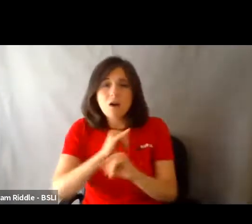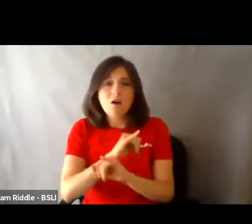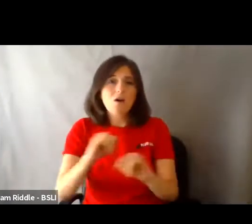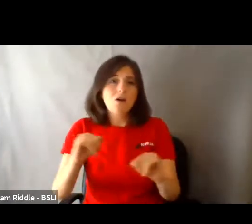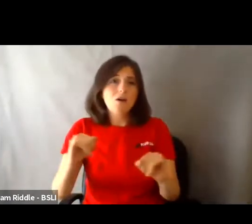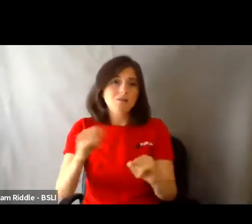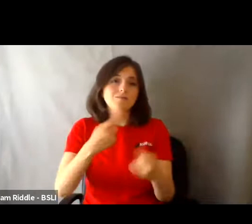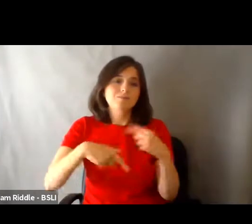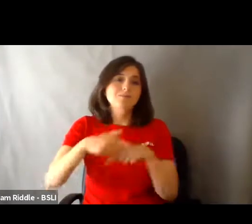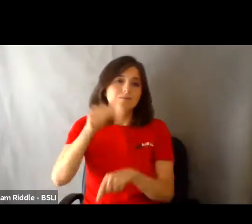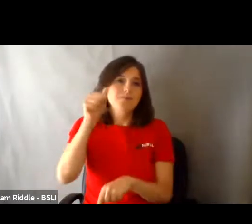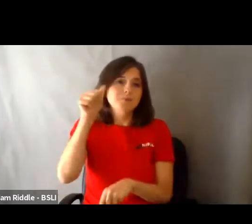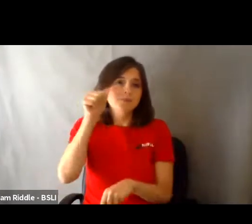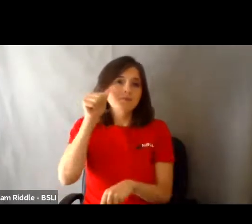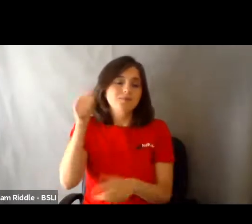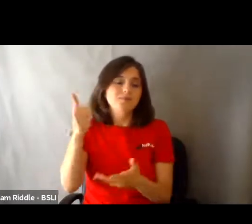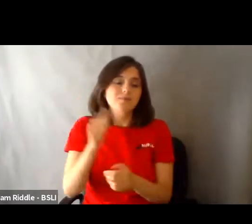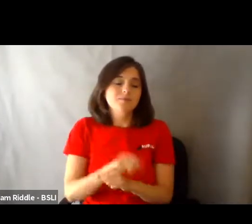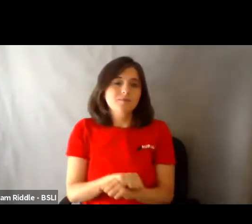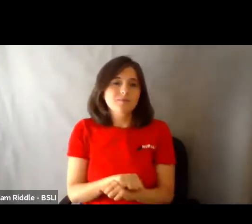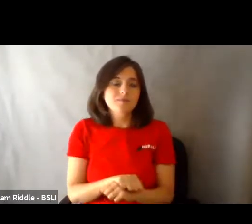sure people are all too familiar with.